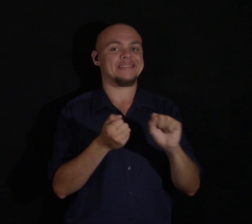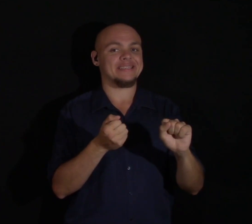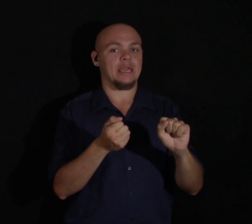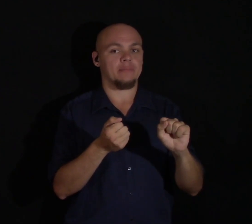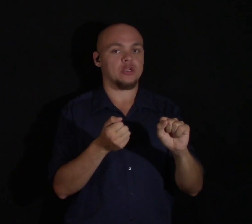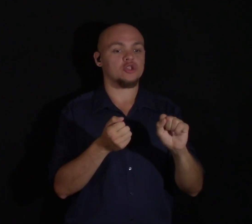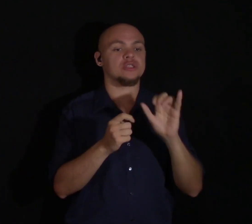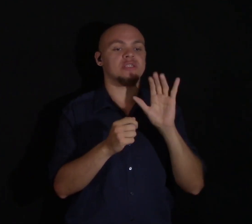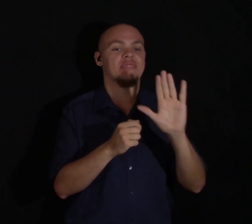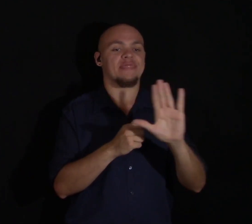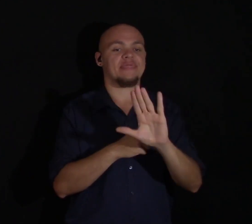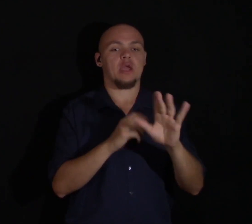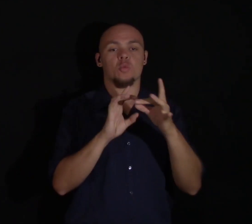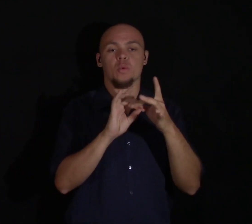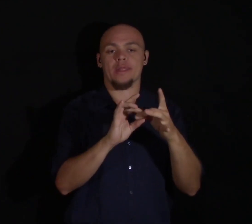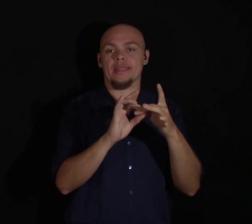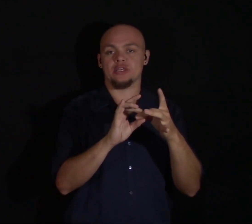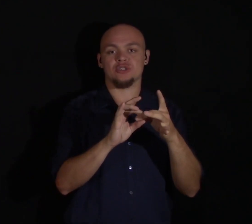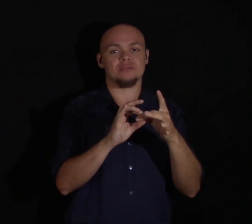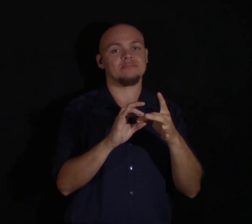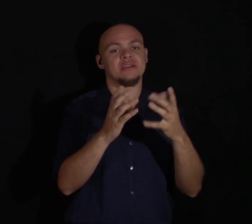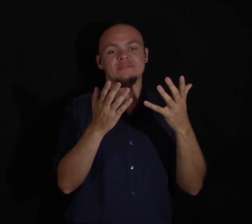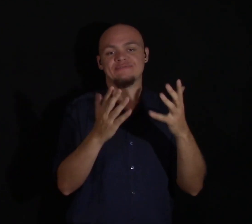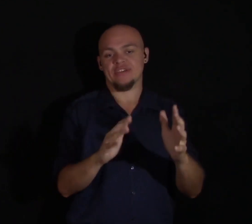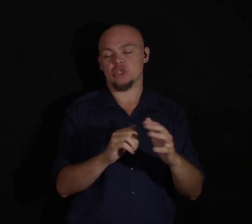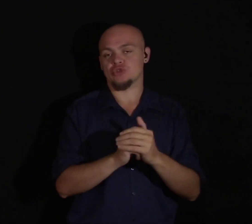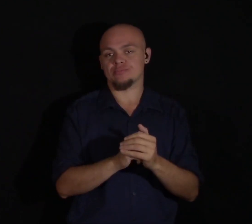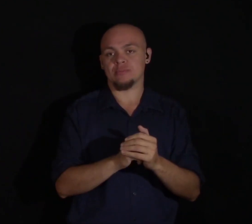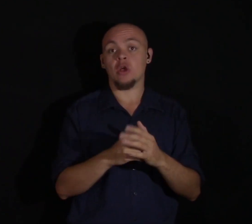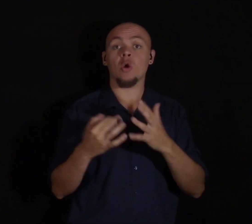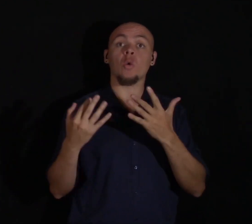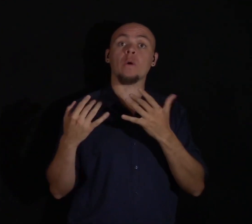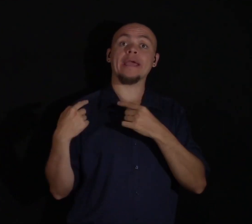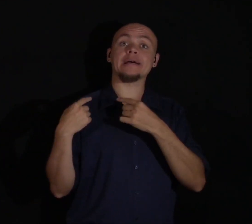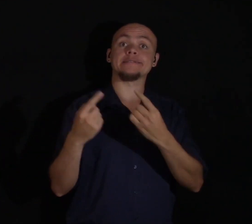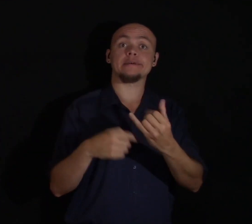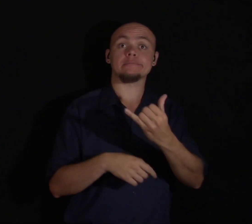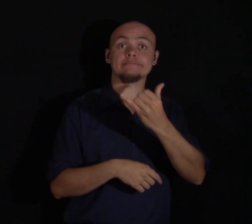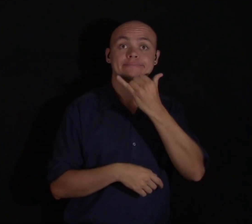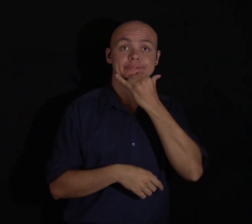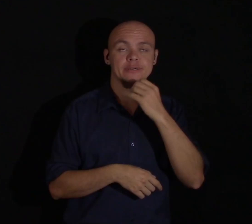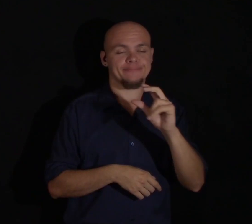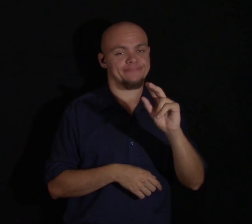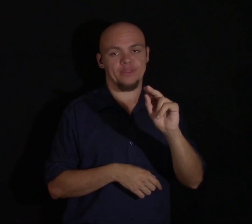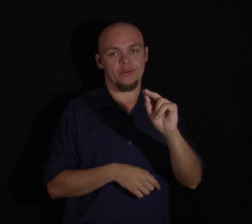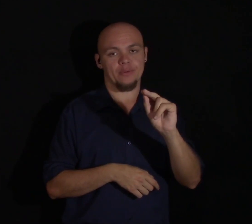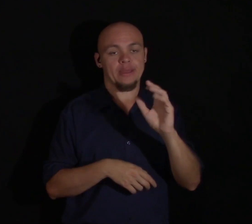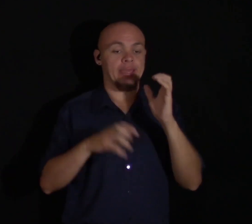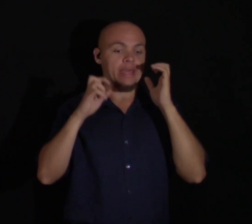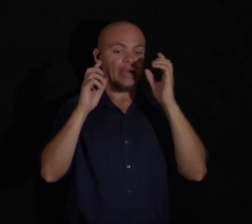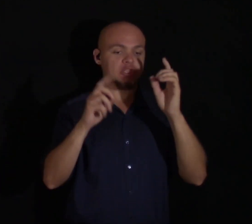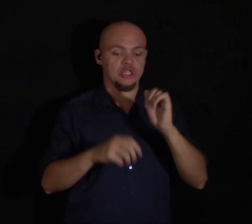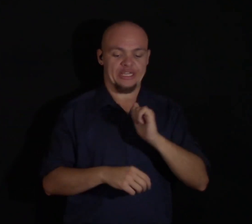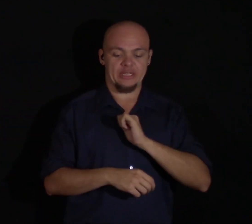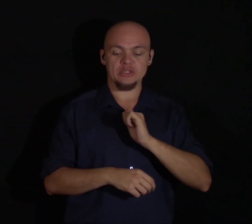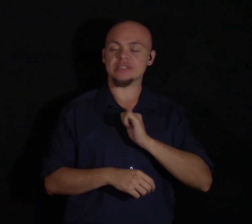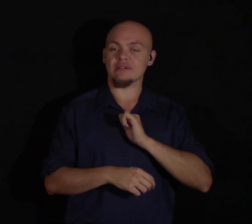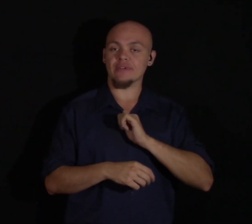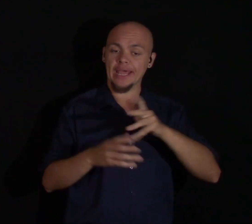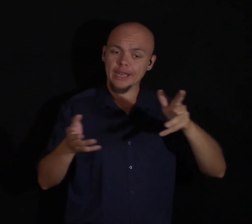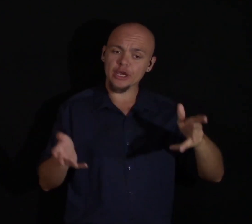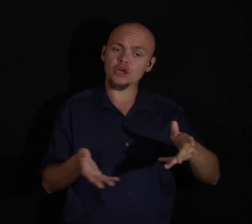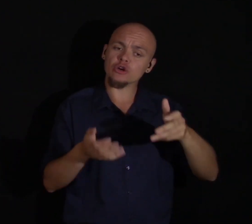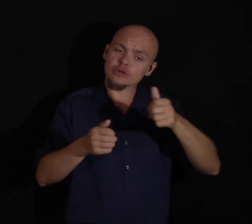Let's not wait until things go wrong. Let's educate ourselves and encourage one another